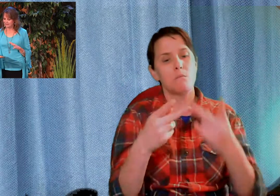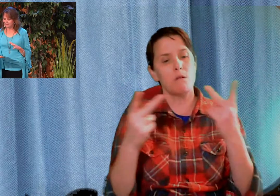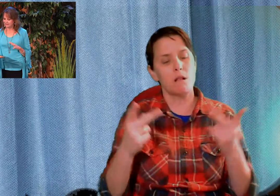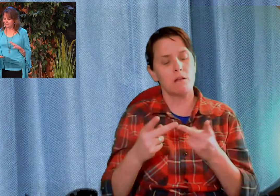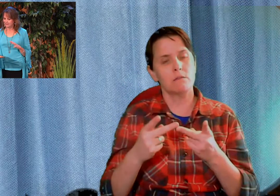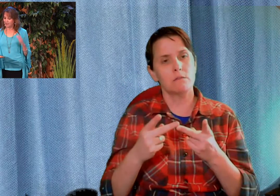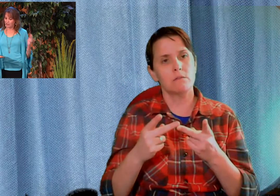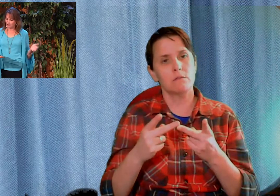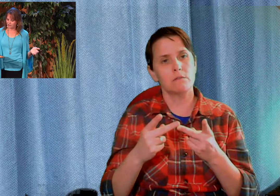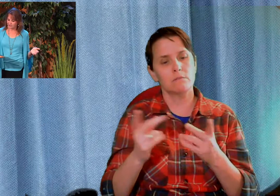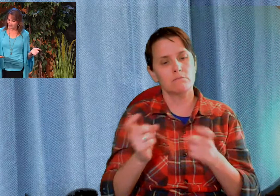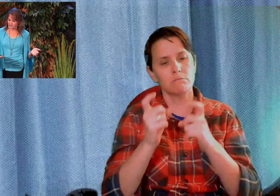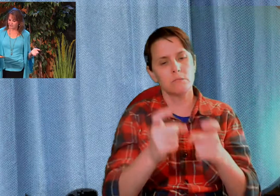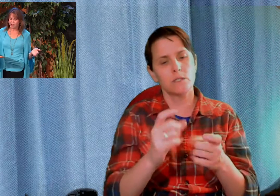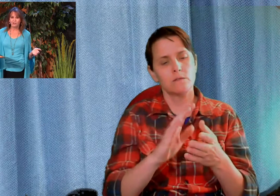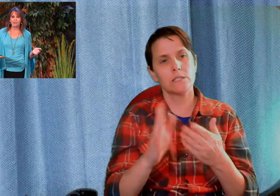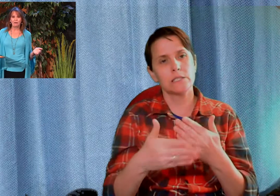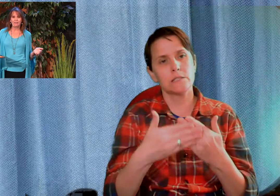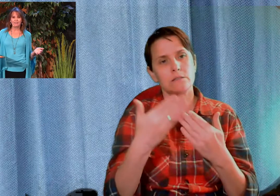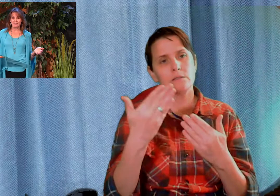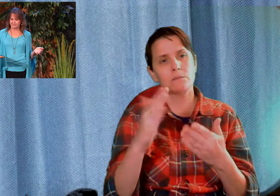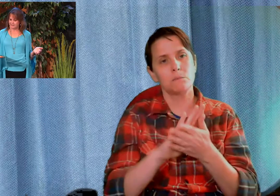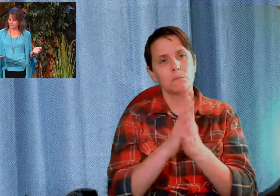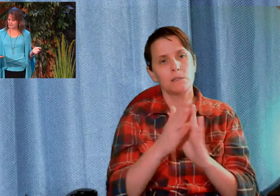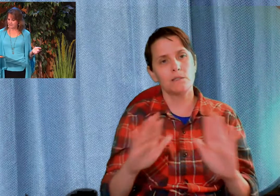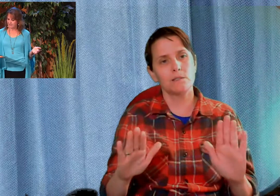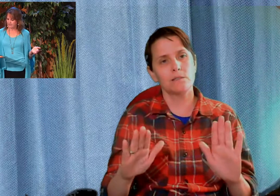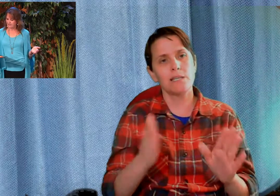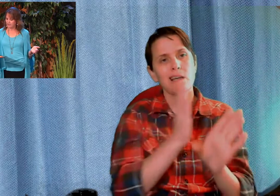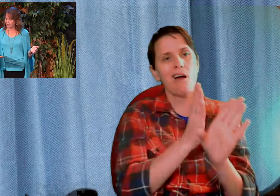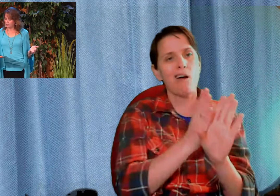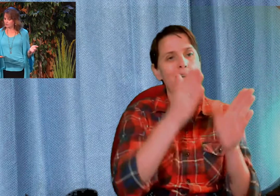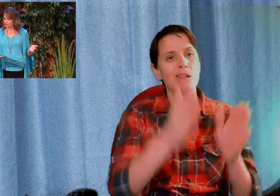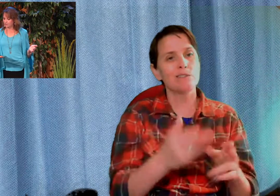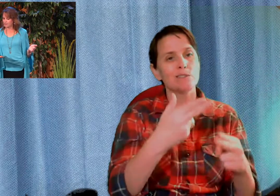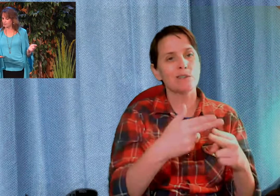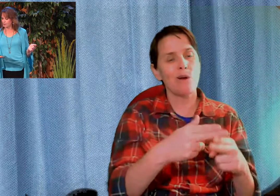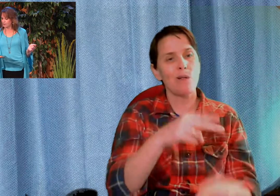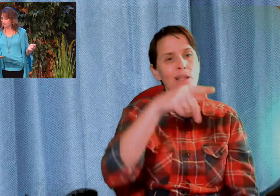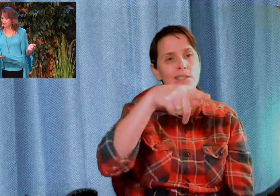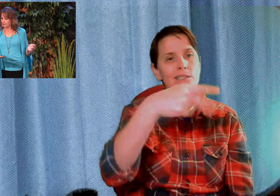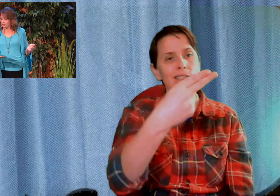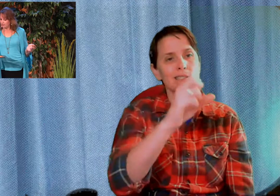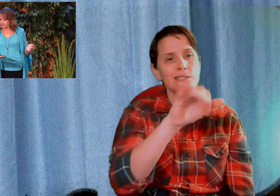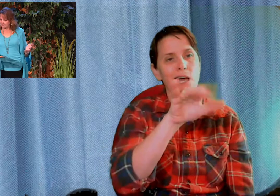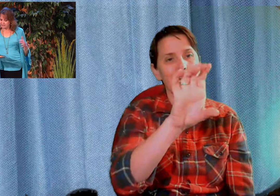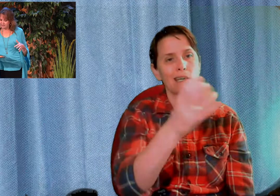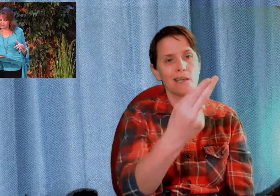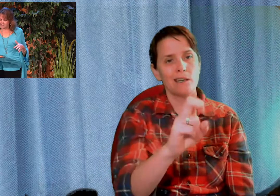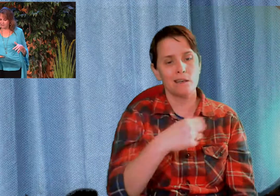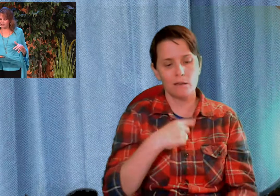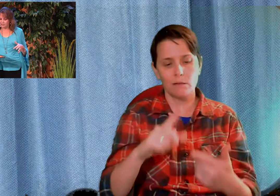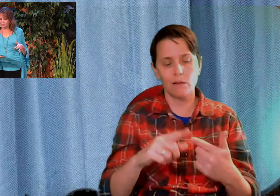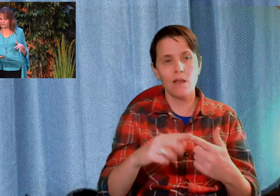peace. Psychologists call this spot the psyche. Theologians call it the soul. Jung calls it the